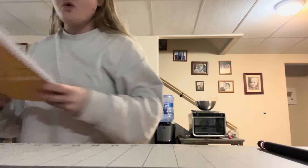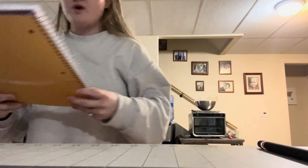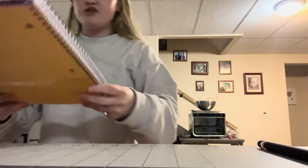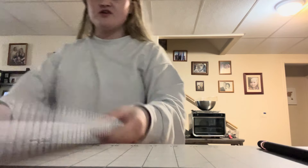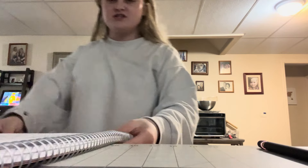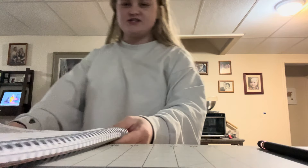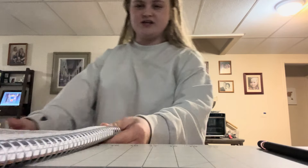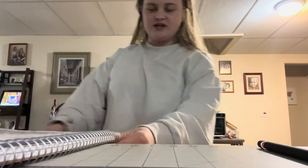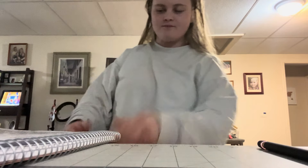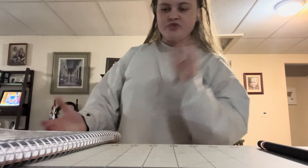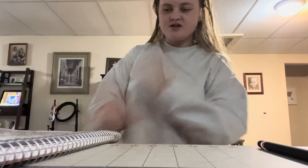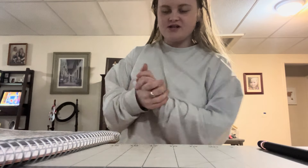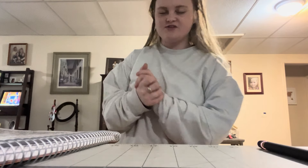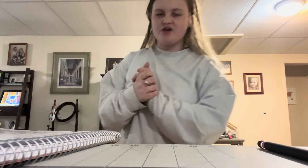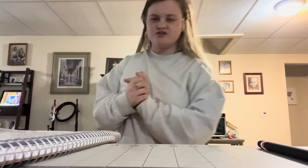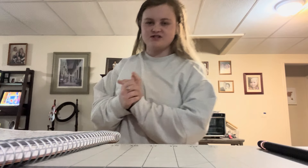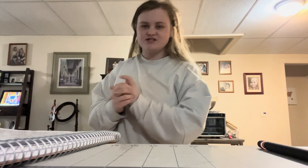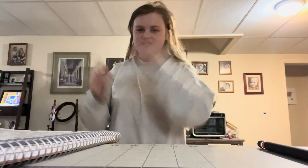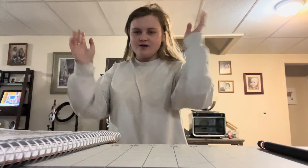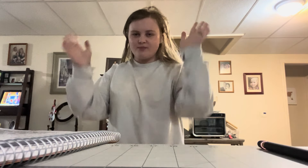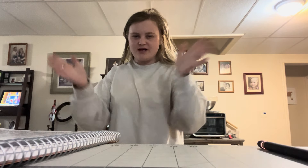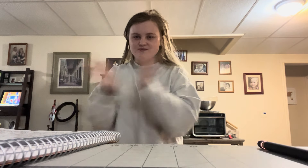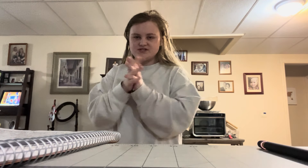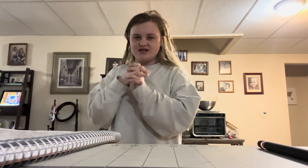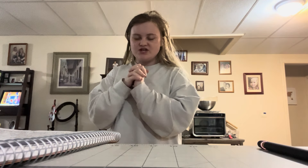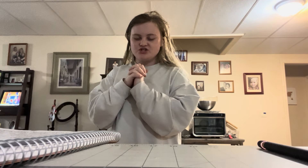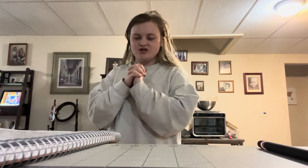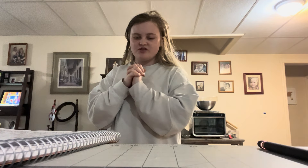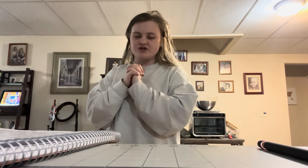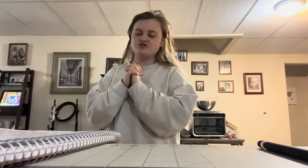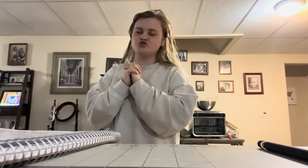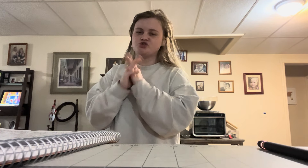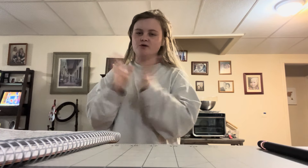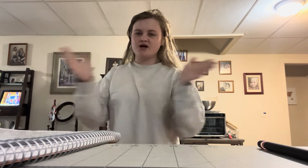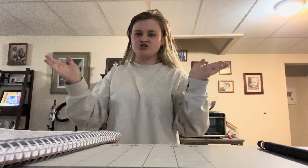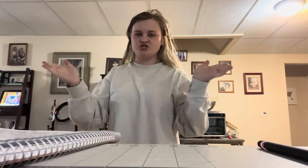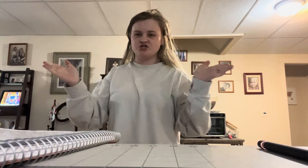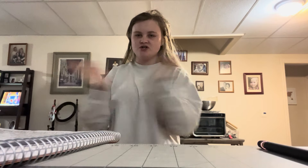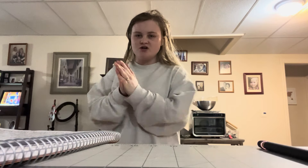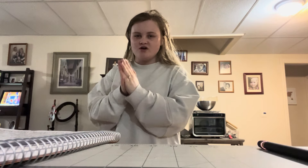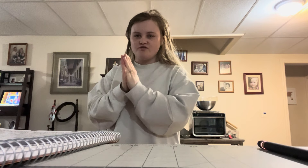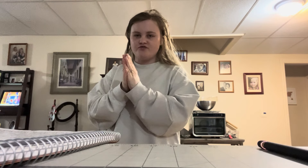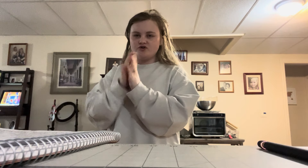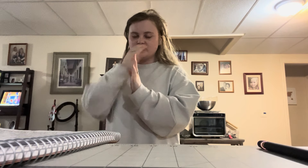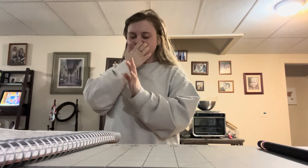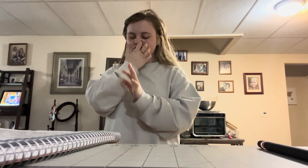with singing Tens of Thousands. My name is Akasia. Thank you so much for joining